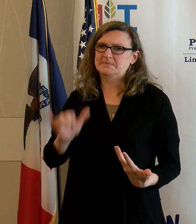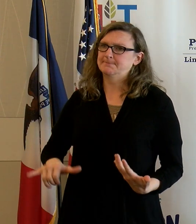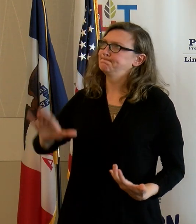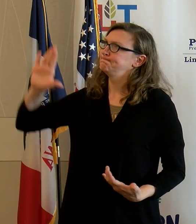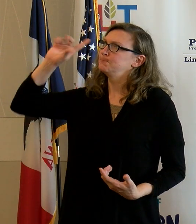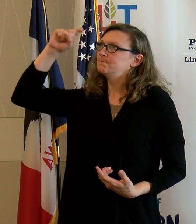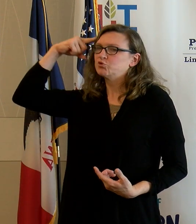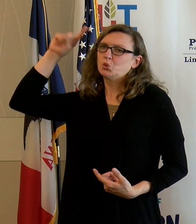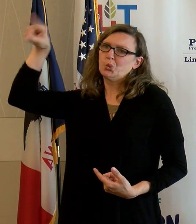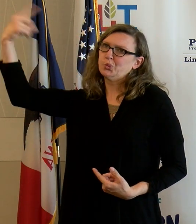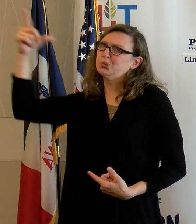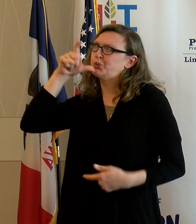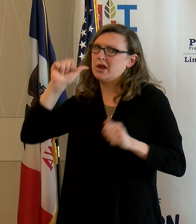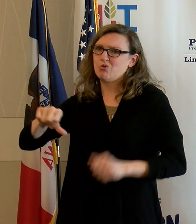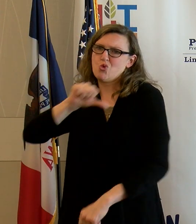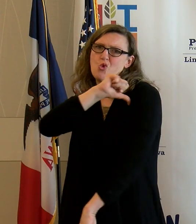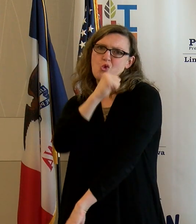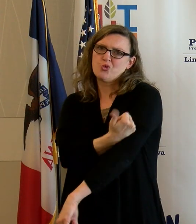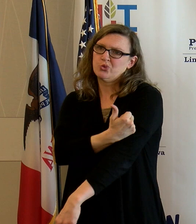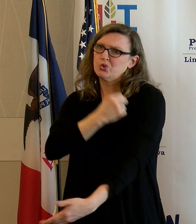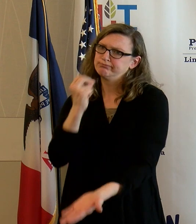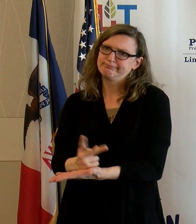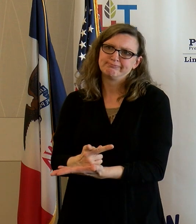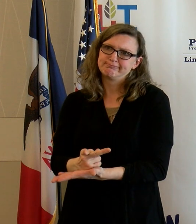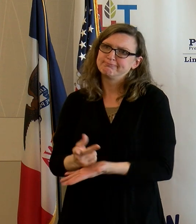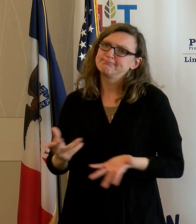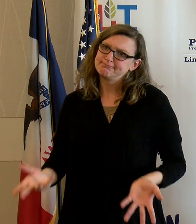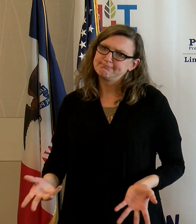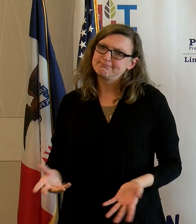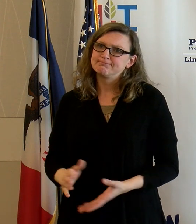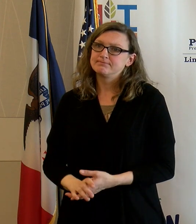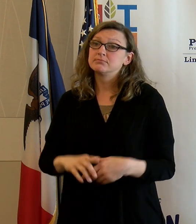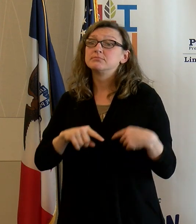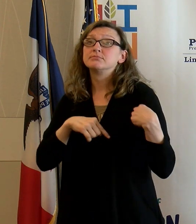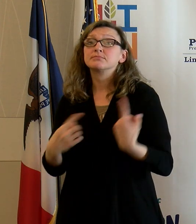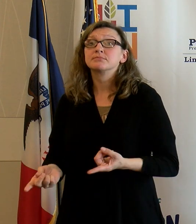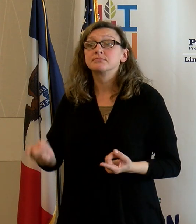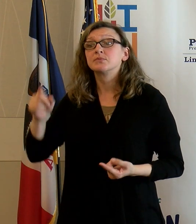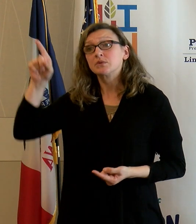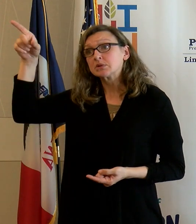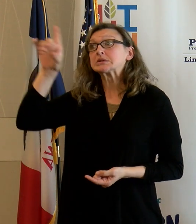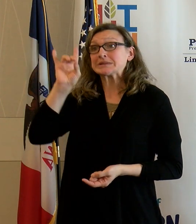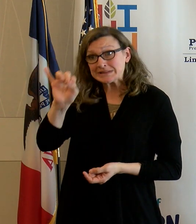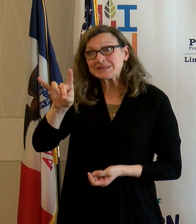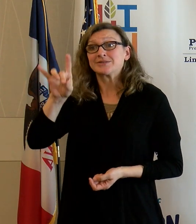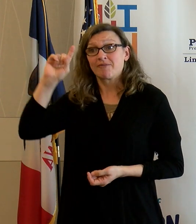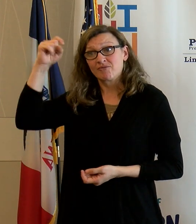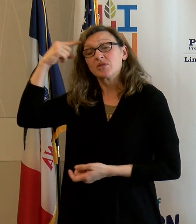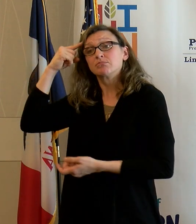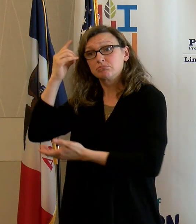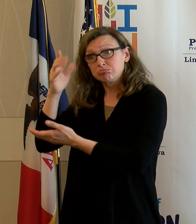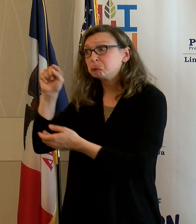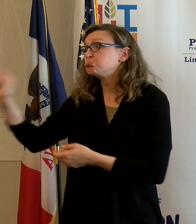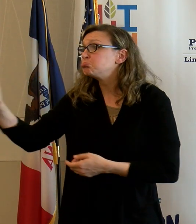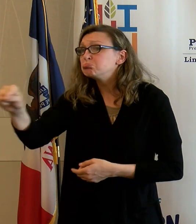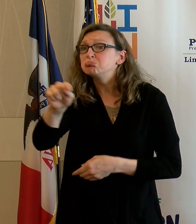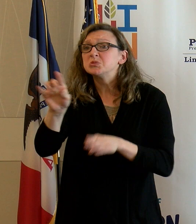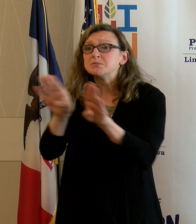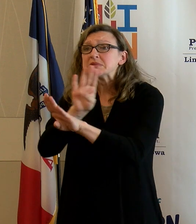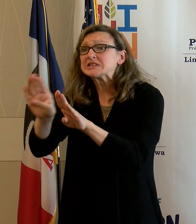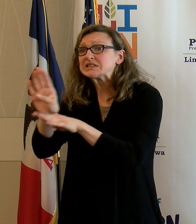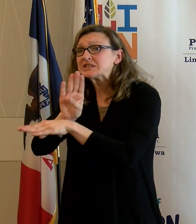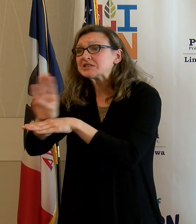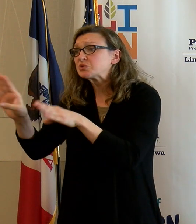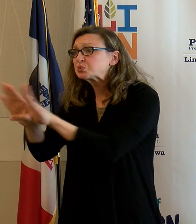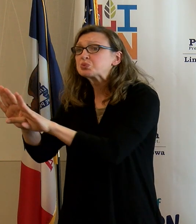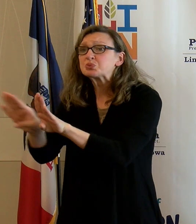Now, the governor has taken some steps to close some businesses, But unfortunately, right now, what we